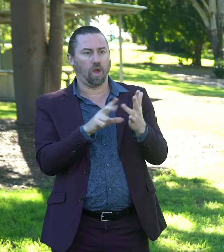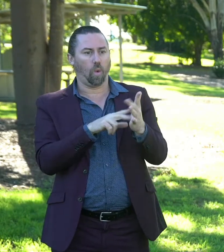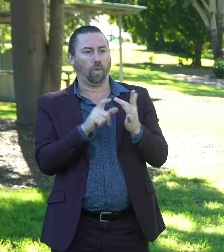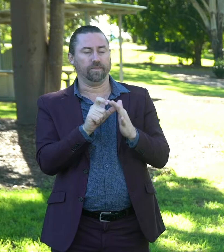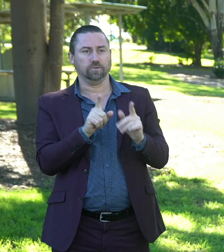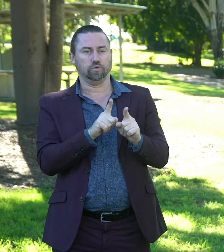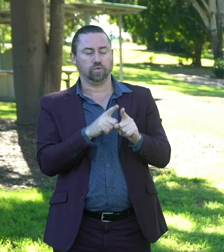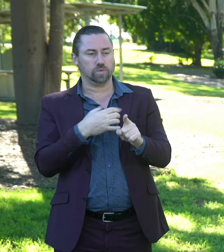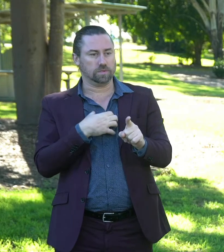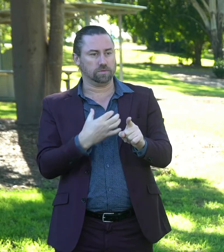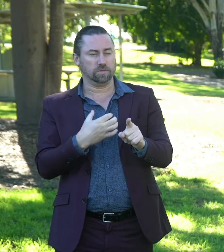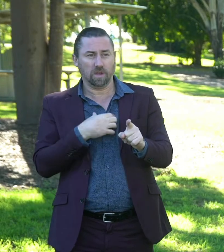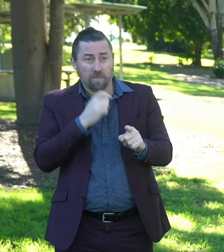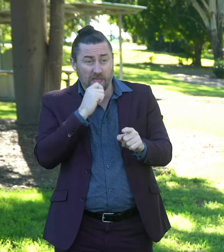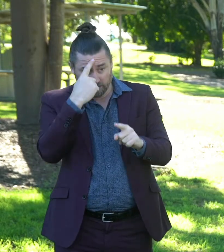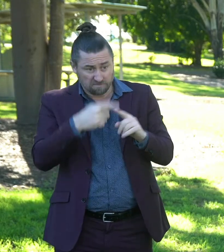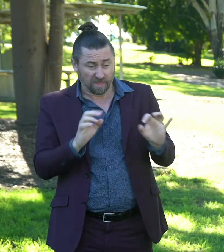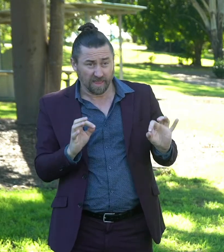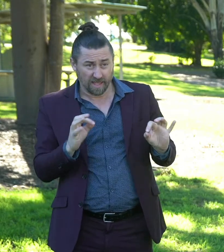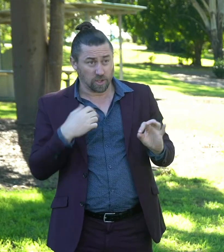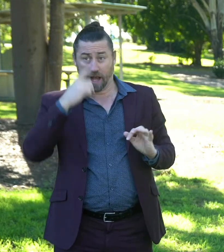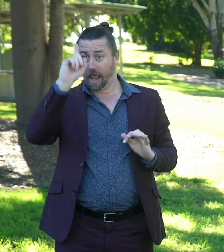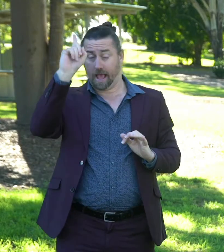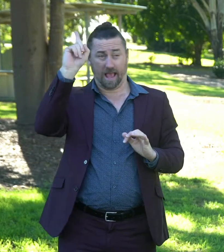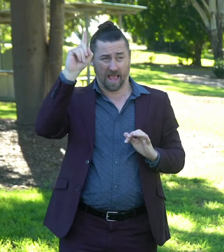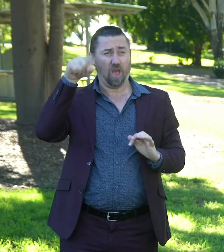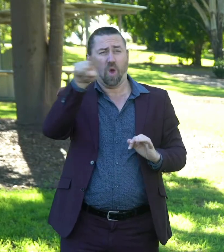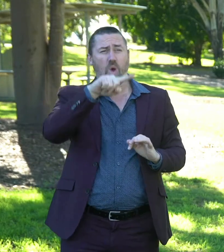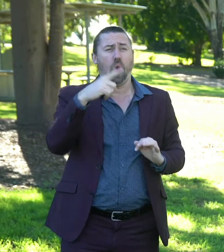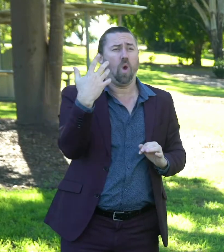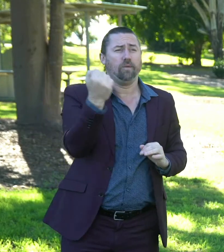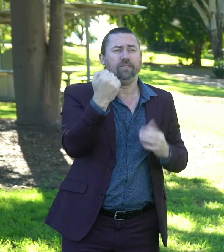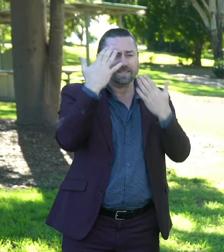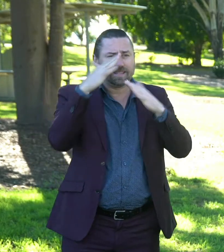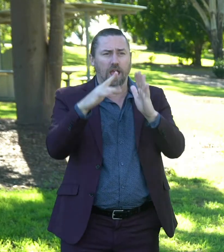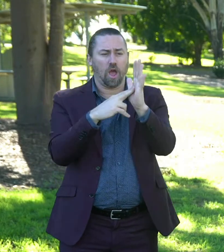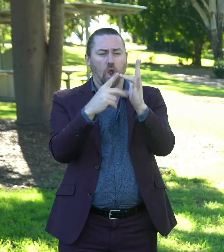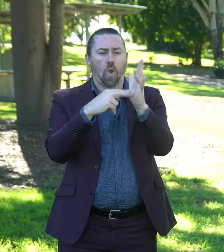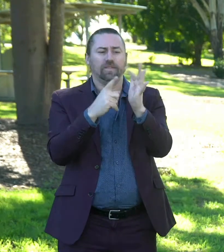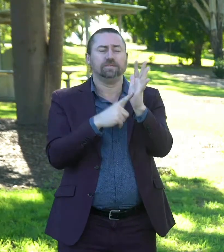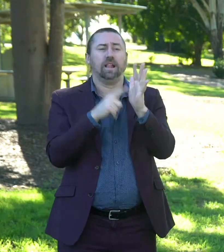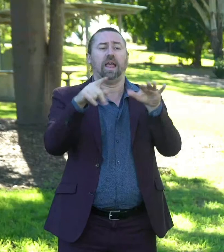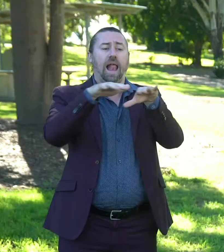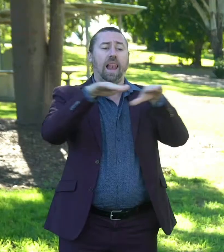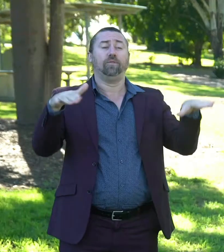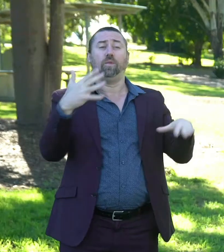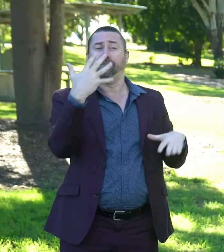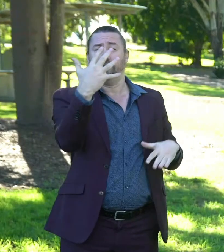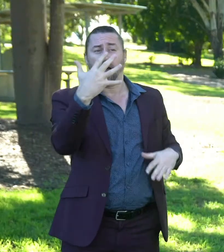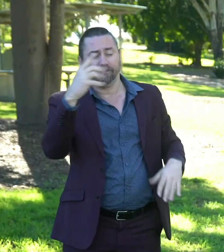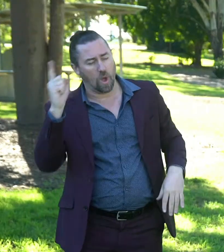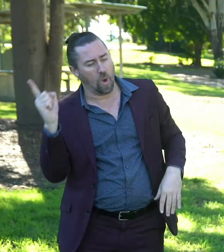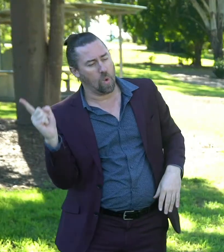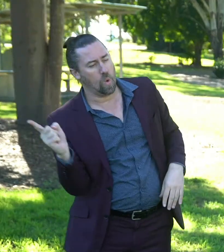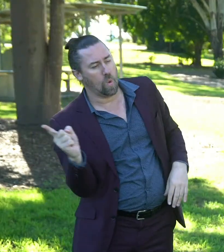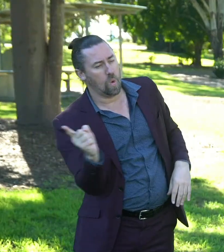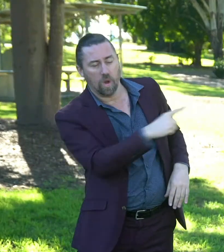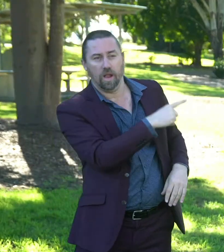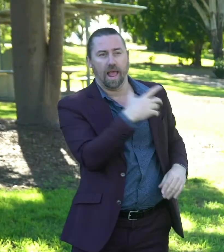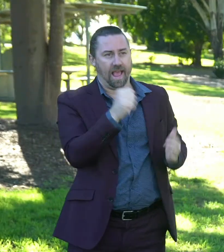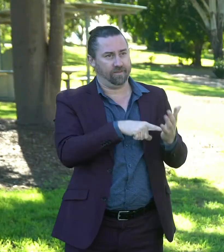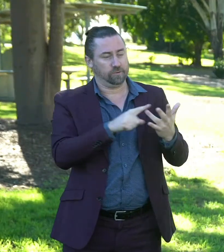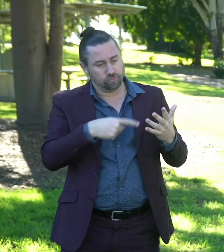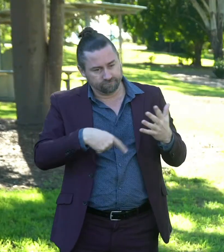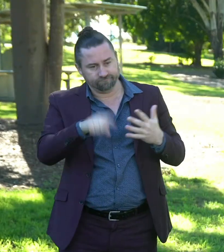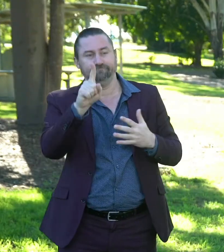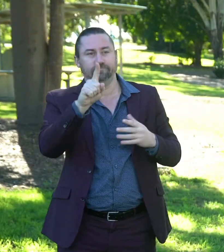I've asked, and it's happening as we speak, that every single person on that floor 5 of that hotel has now